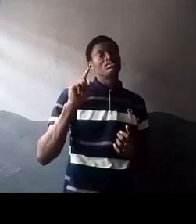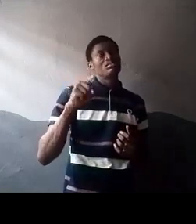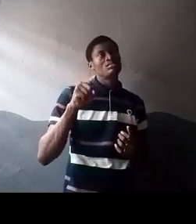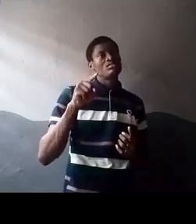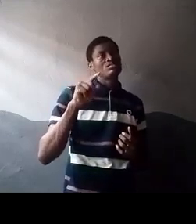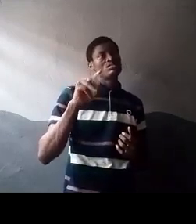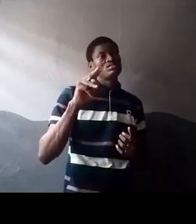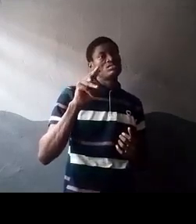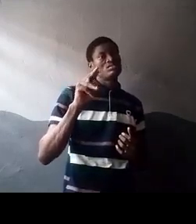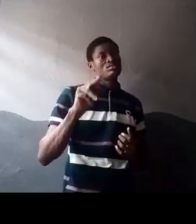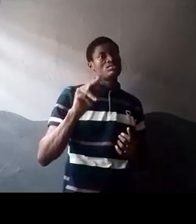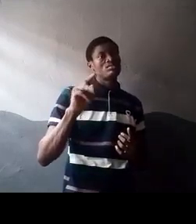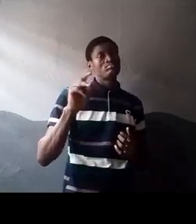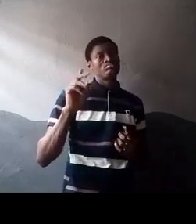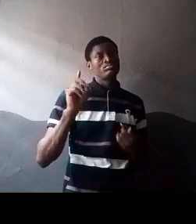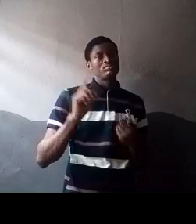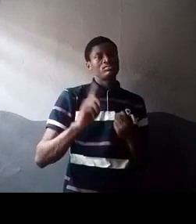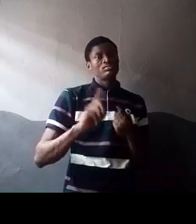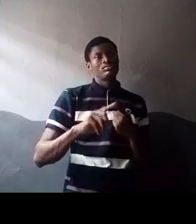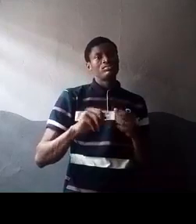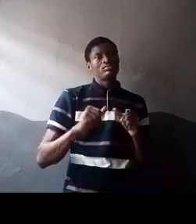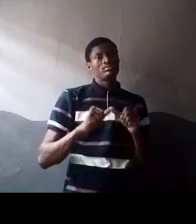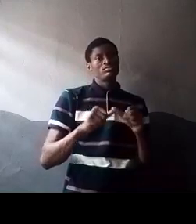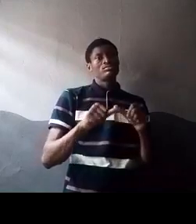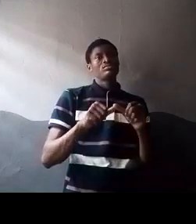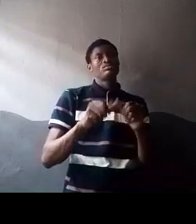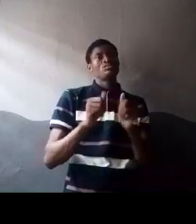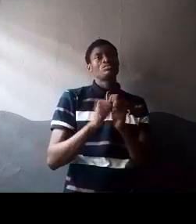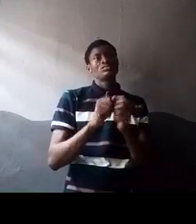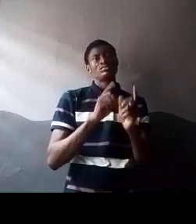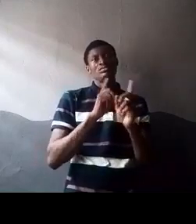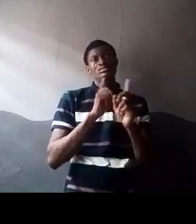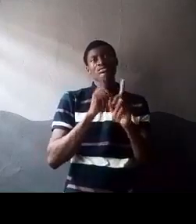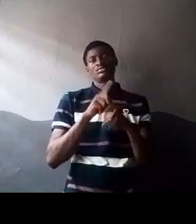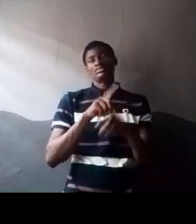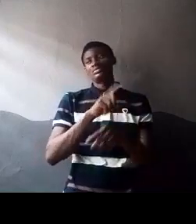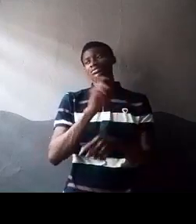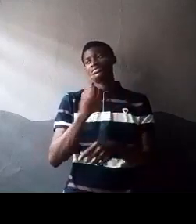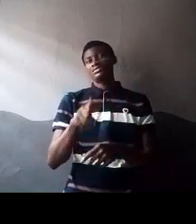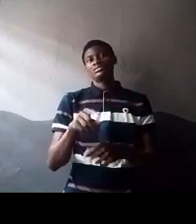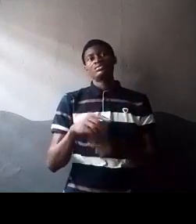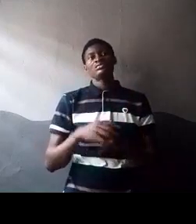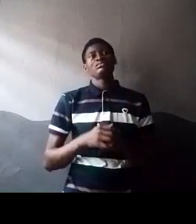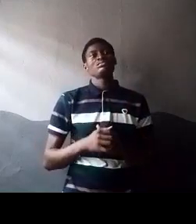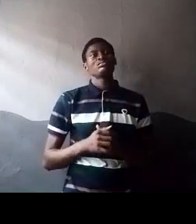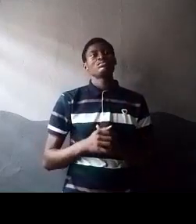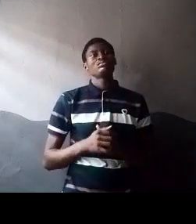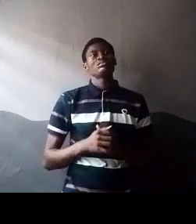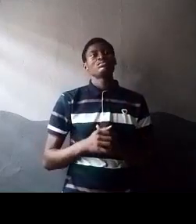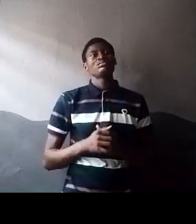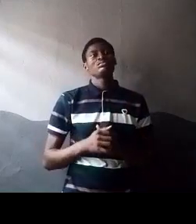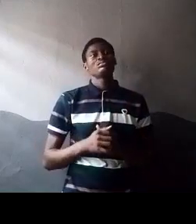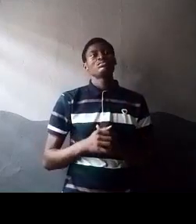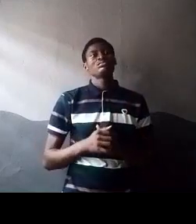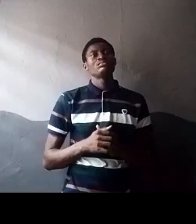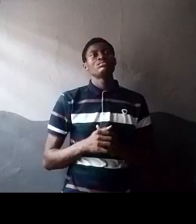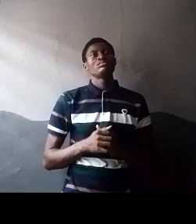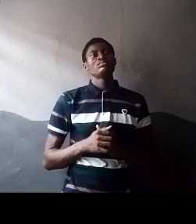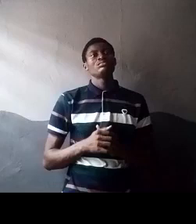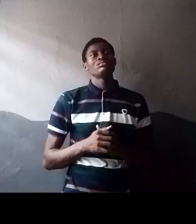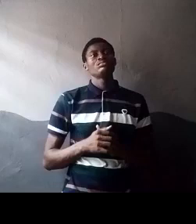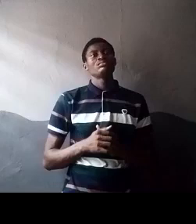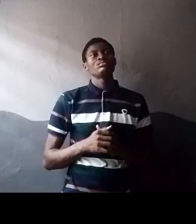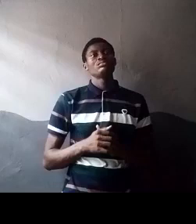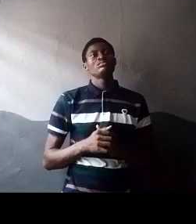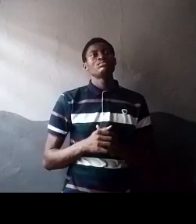continue with the question and answer section, because since I just joined in, I don't have access to previous questions in the chat, not in the Q&A, the